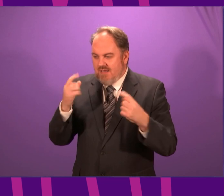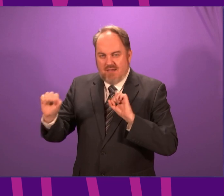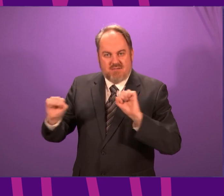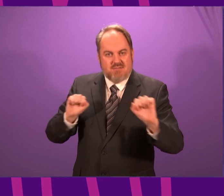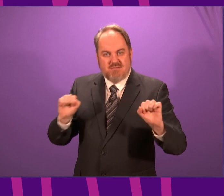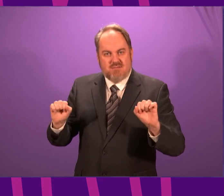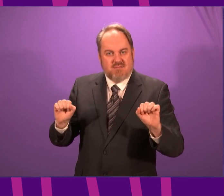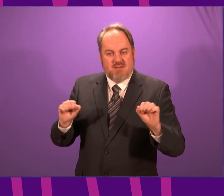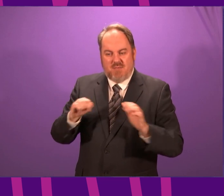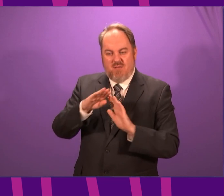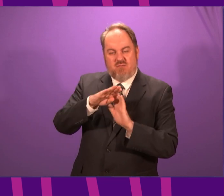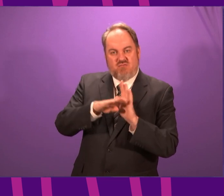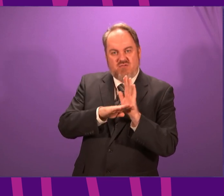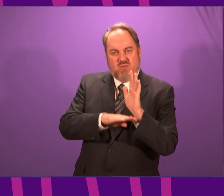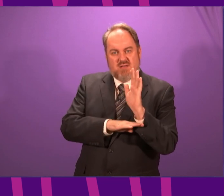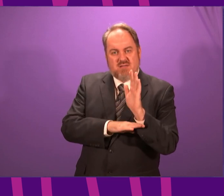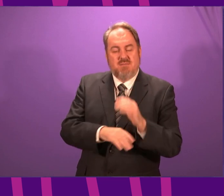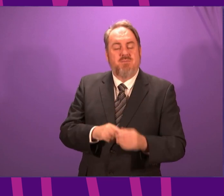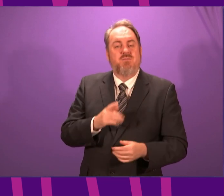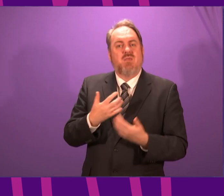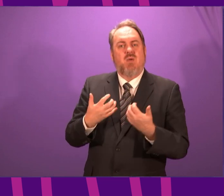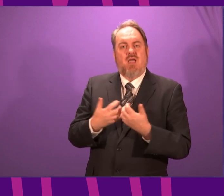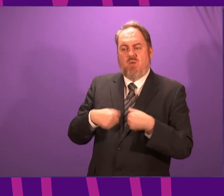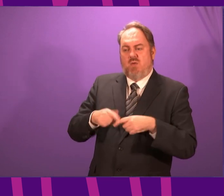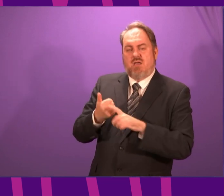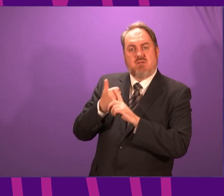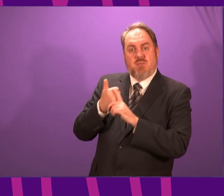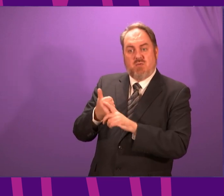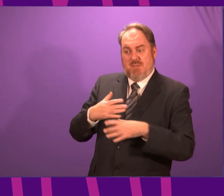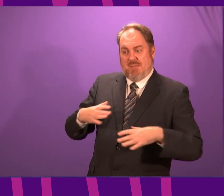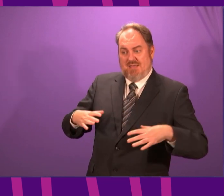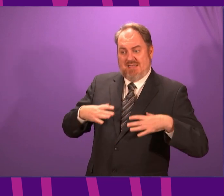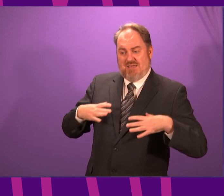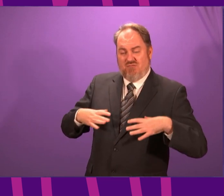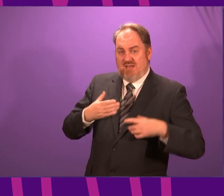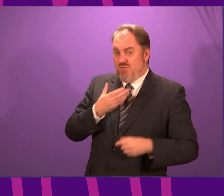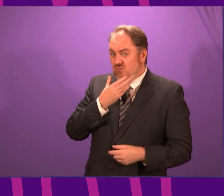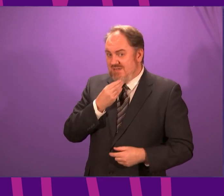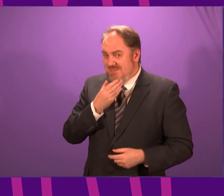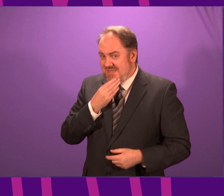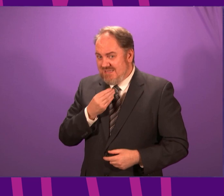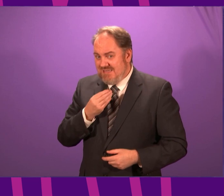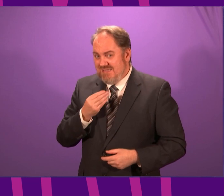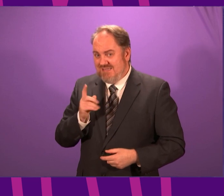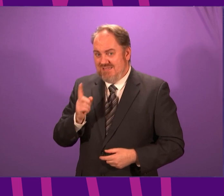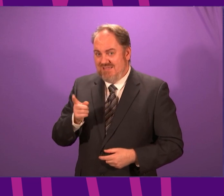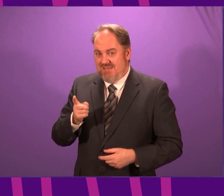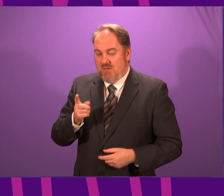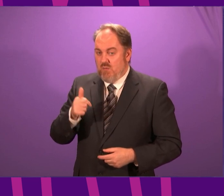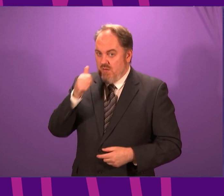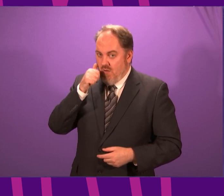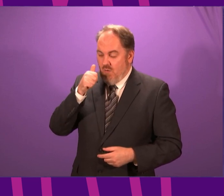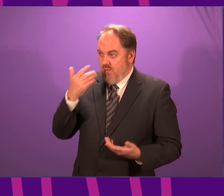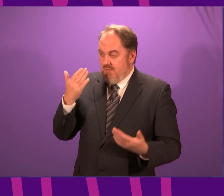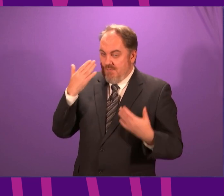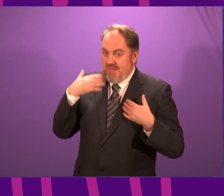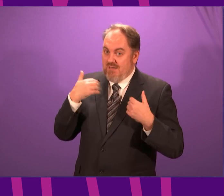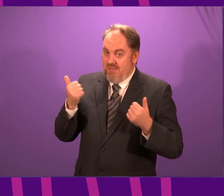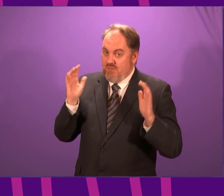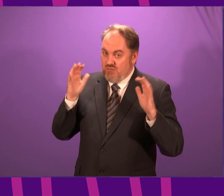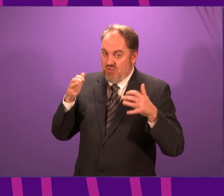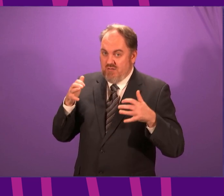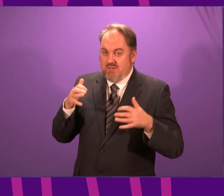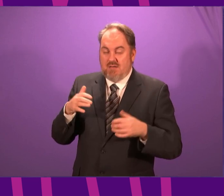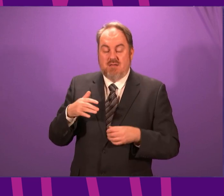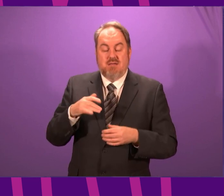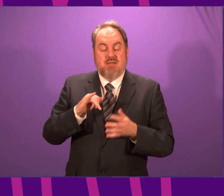to be given now on what can be done for people around Christmas. The government motion rightly mentions mental health. The Samaritans say that